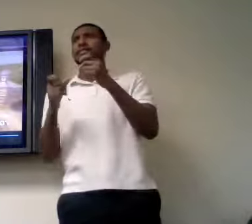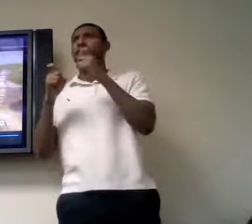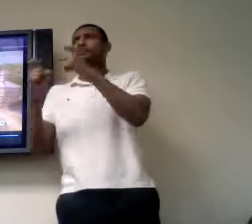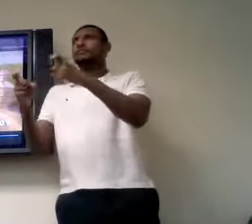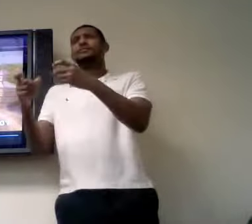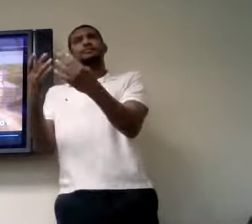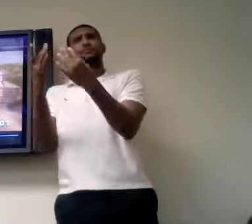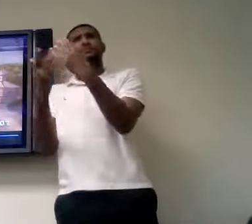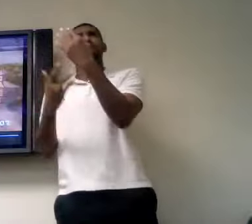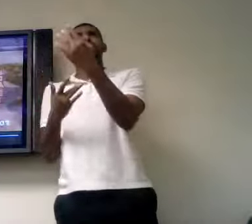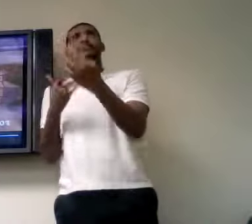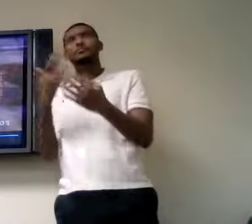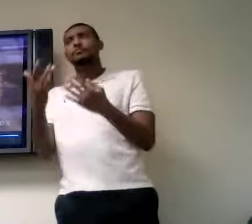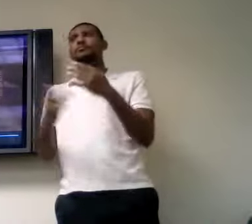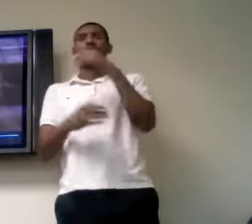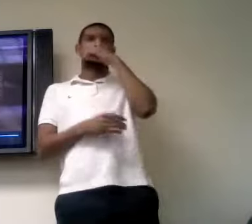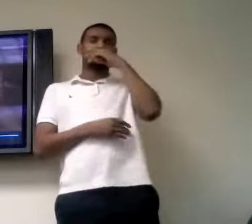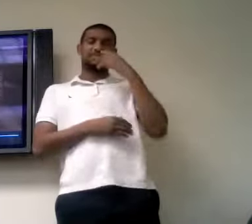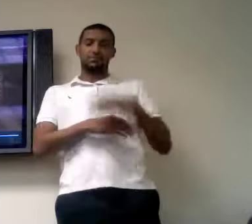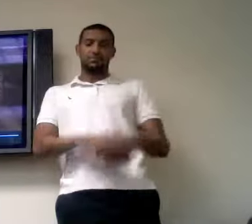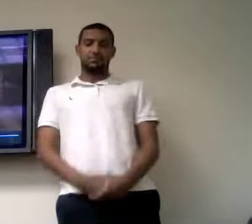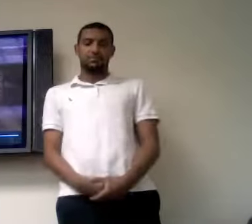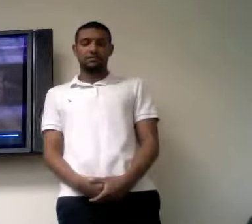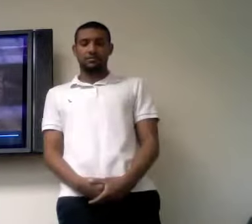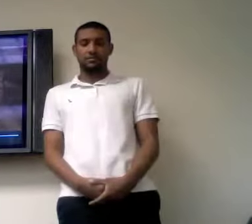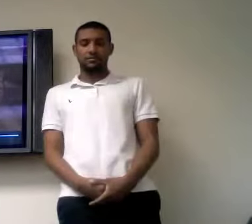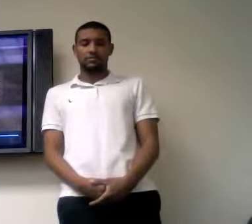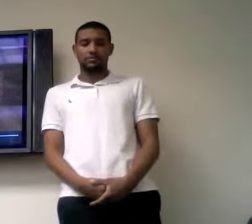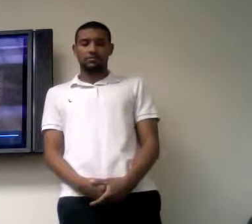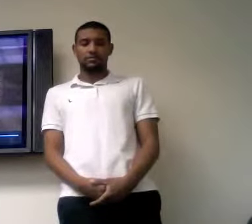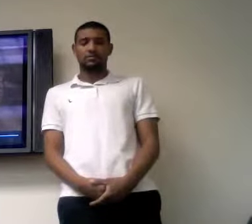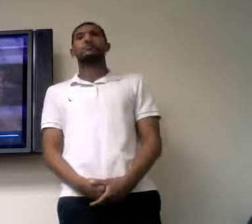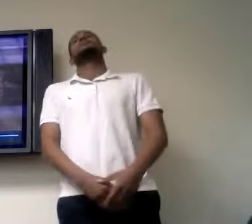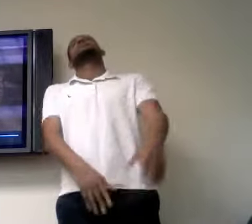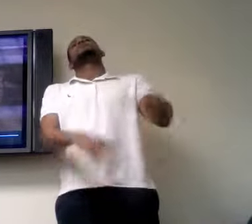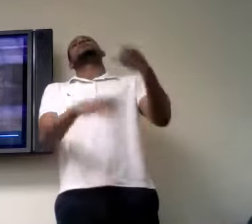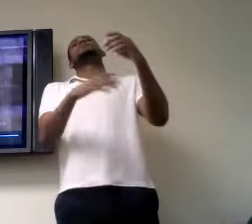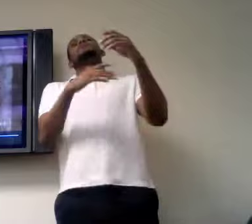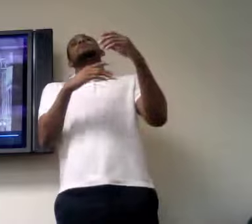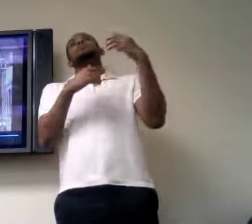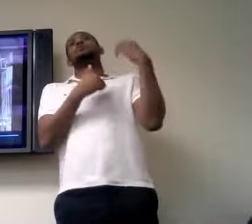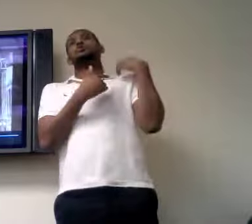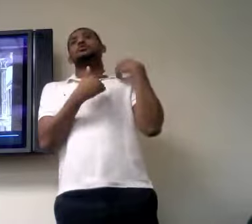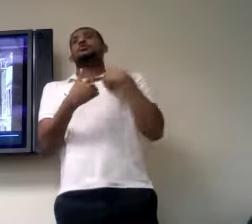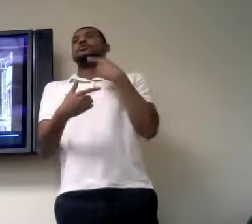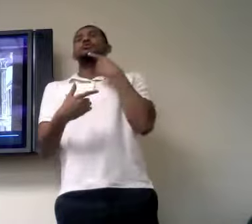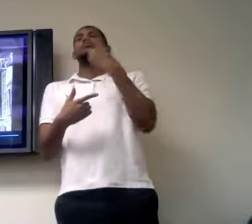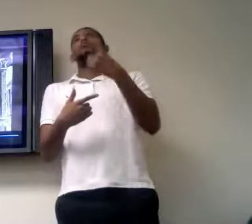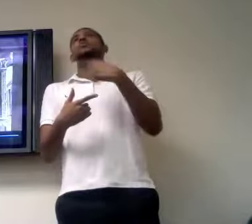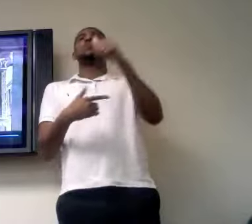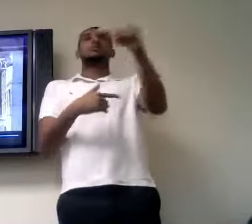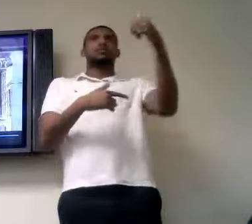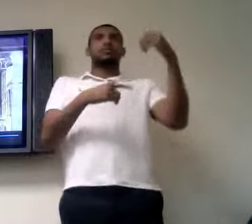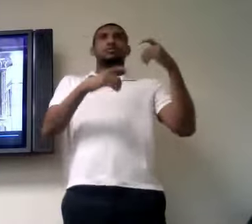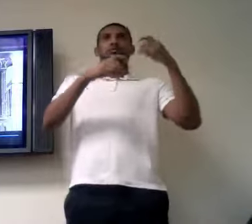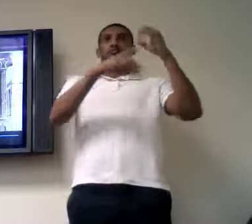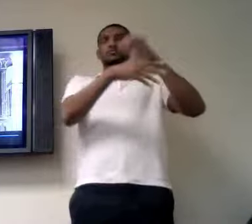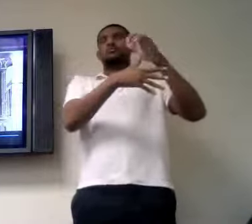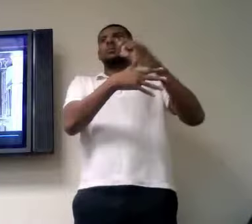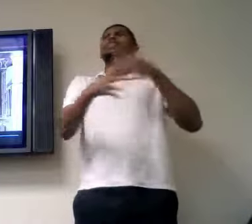Union Quartermaster General Montgomery C. Meigs ordered Captain Charles A. Reynolds to build 84 wooden barracks on